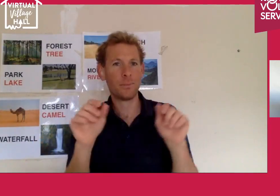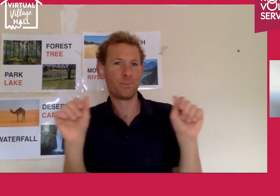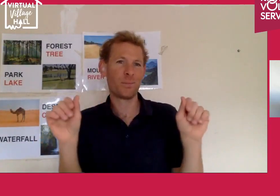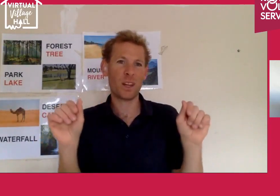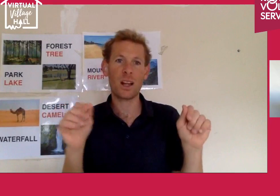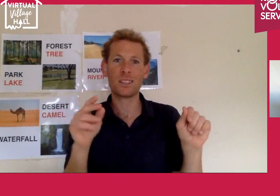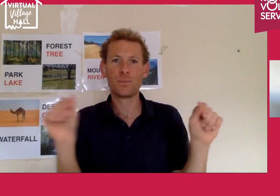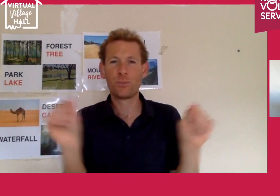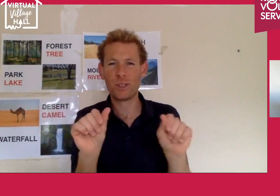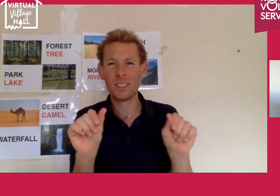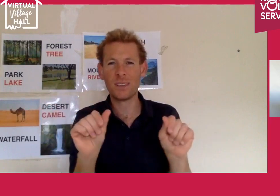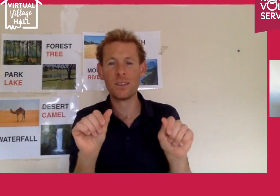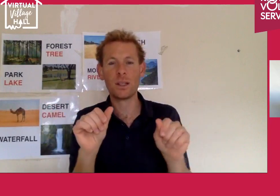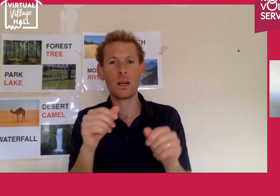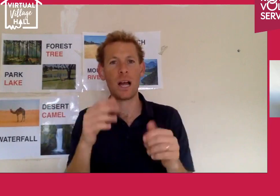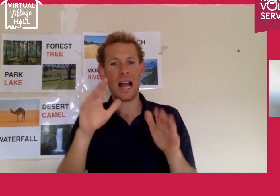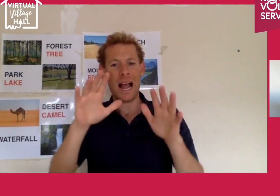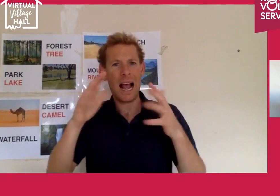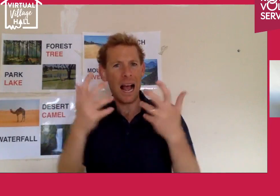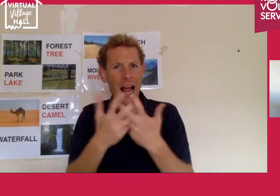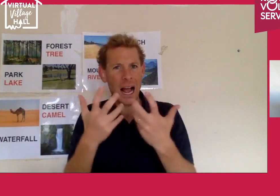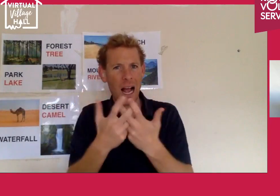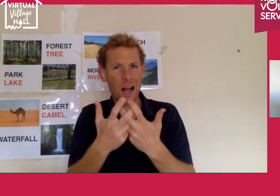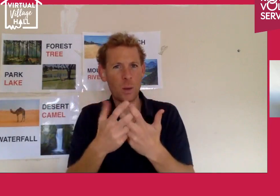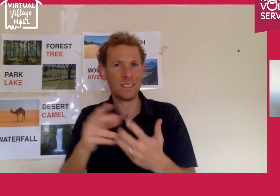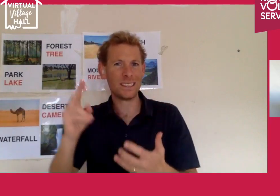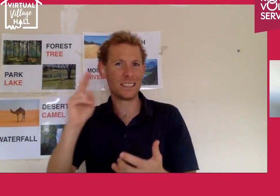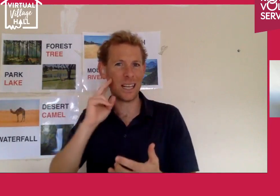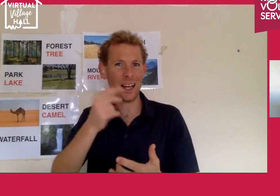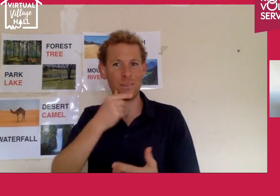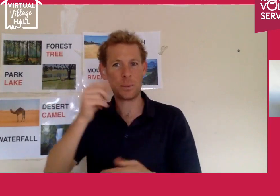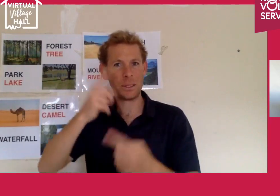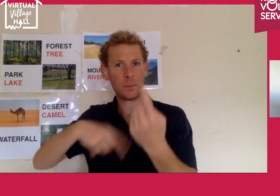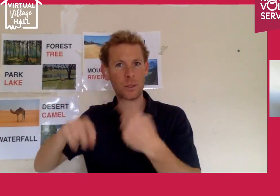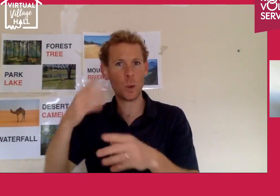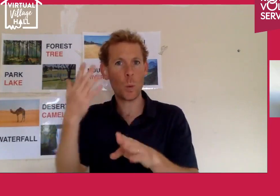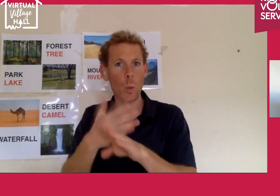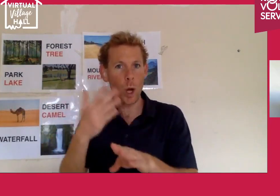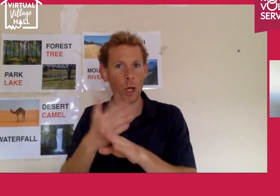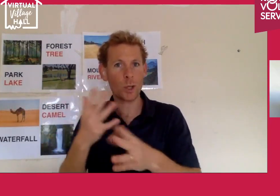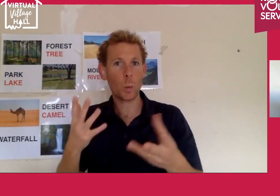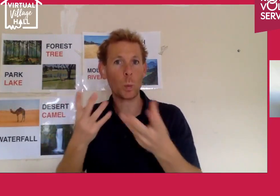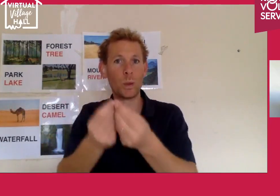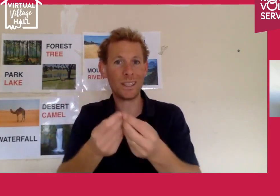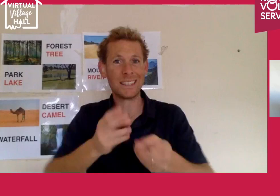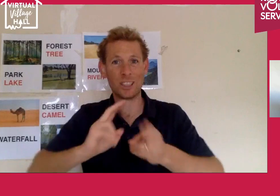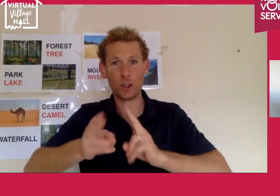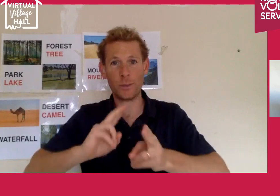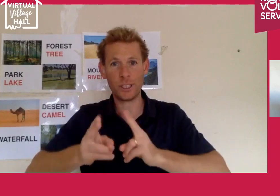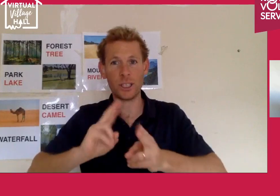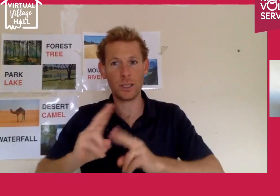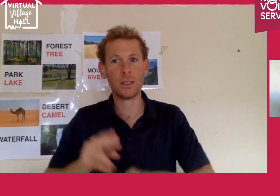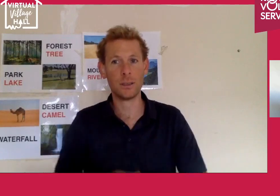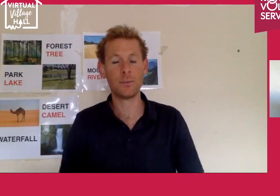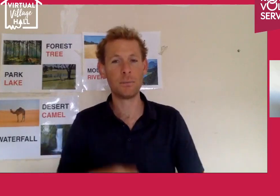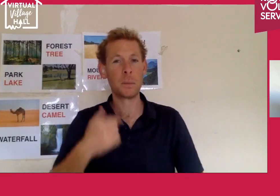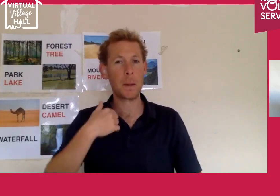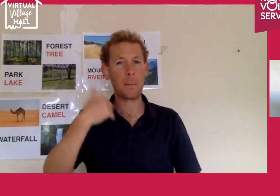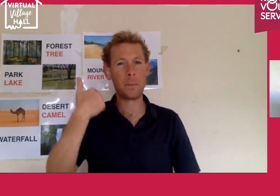today is we're going to have a brief explanation of how the deaf community works with